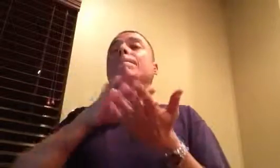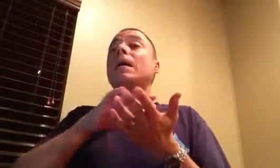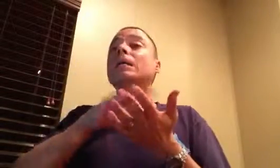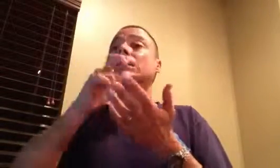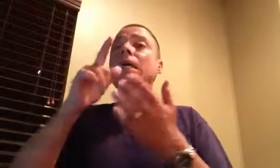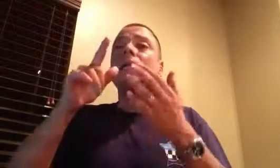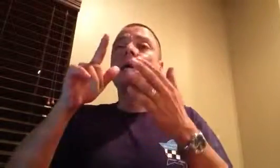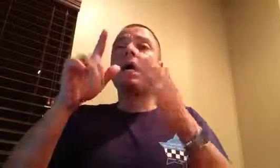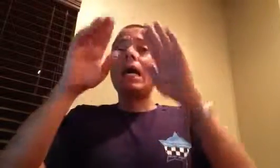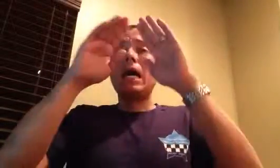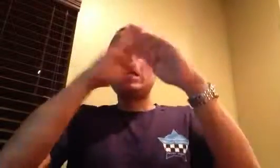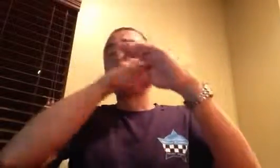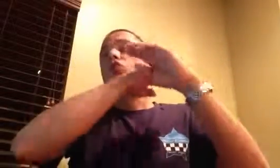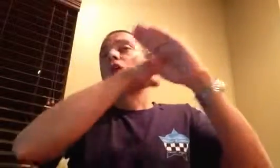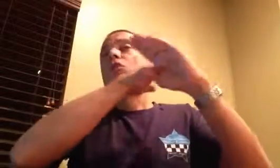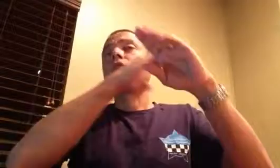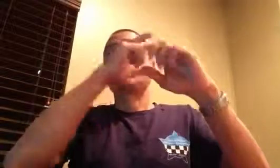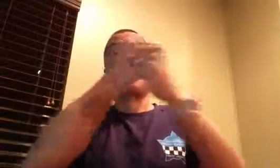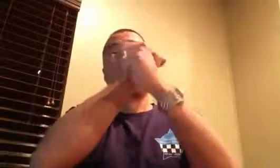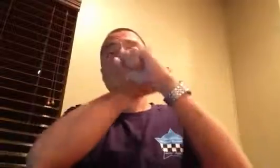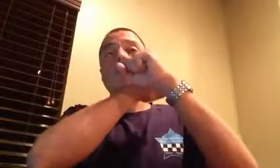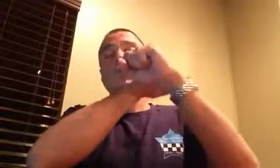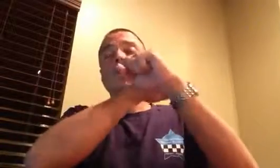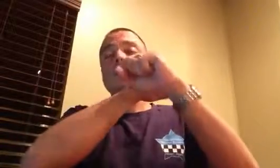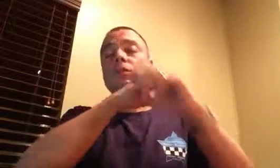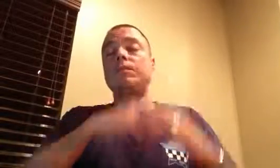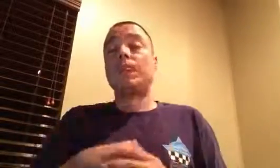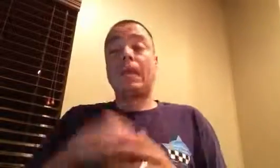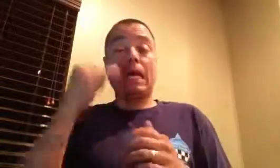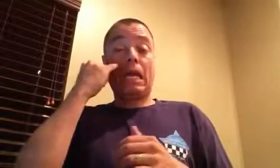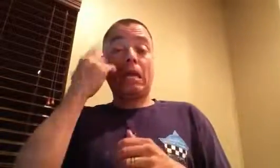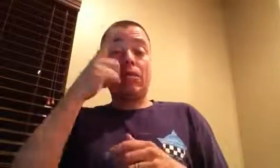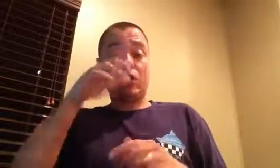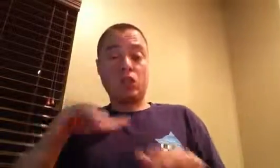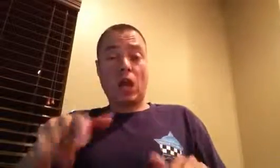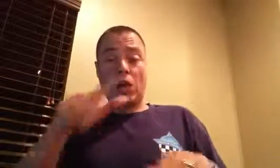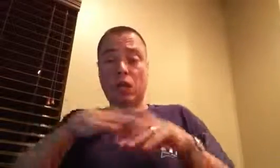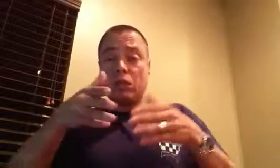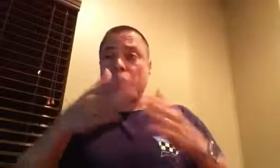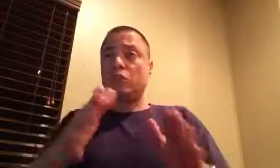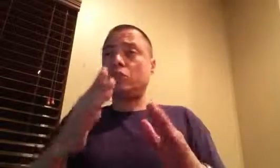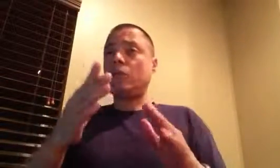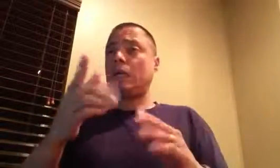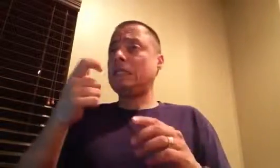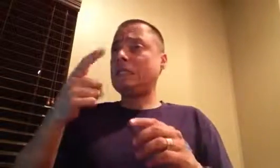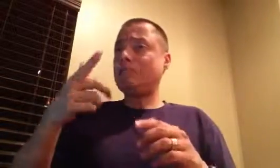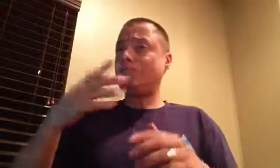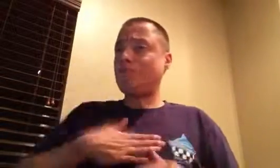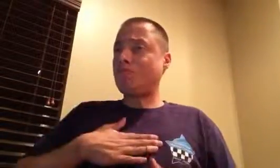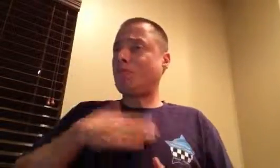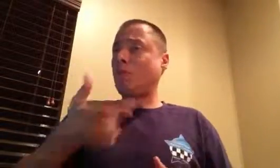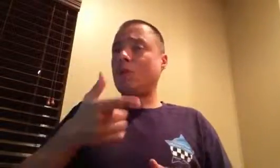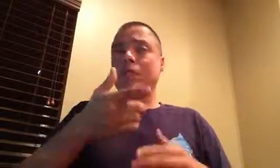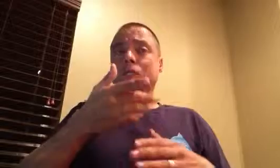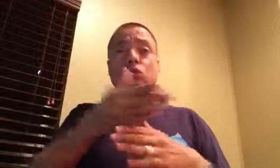child on the streets who has nothing is willing to share, why are we who have everything still so